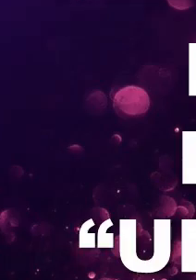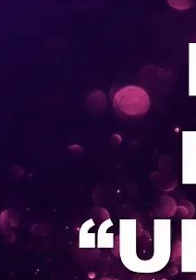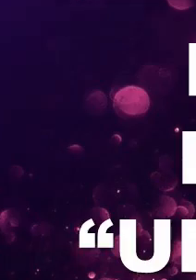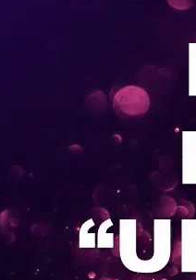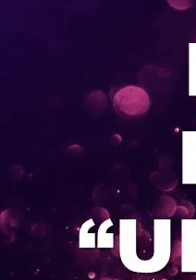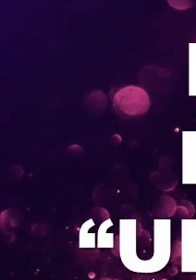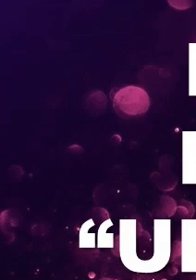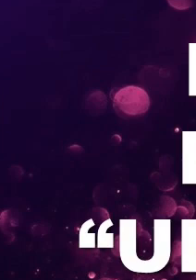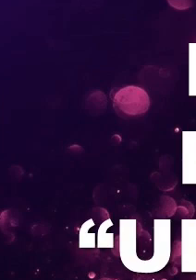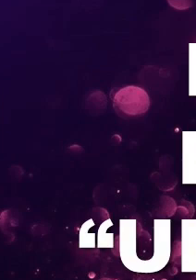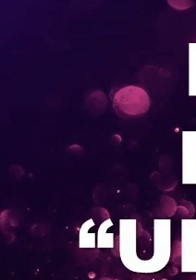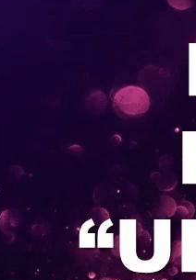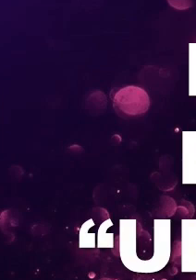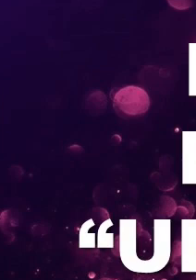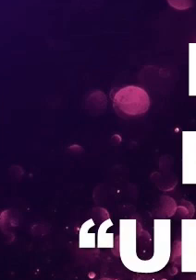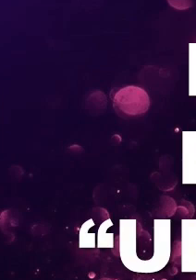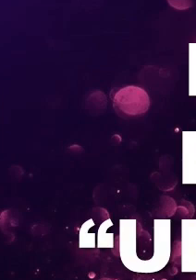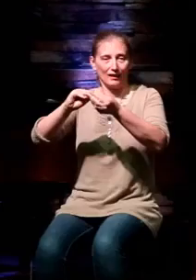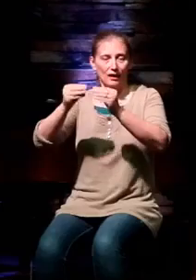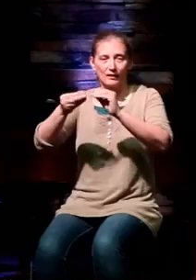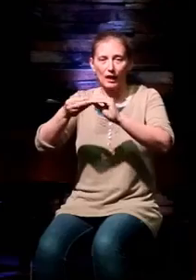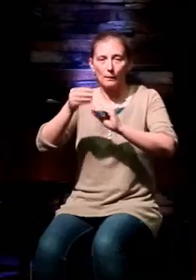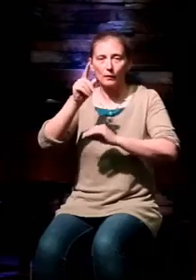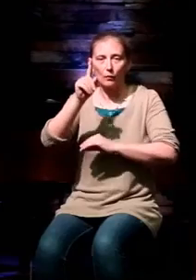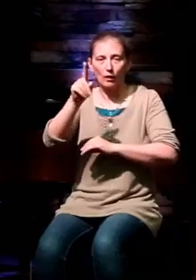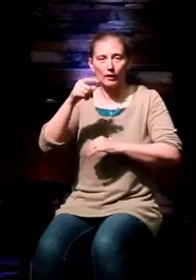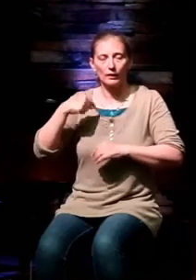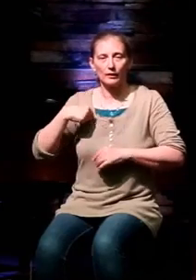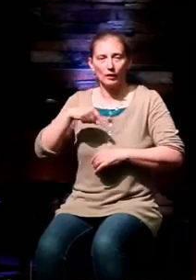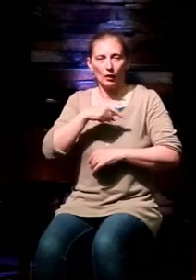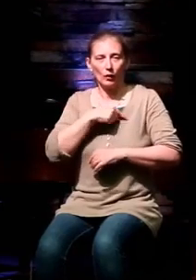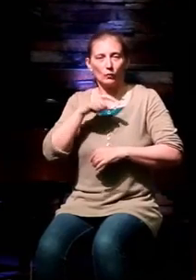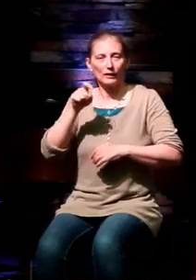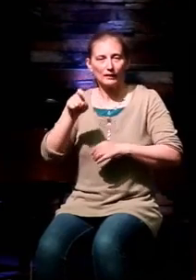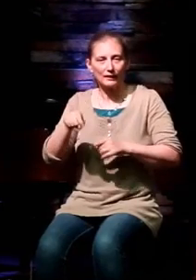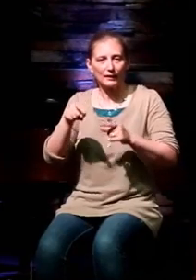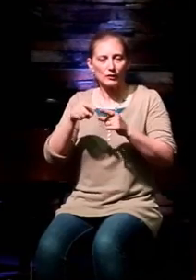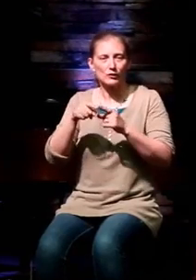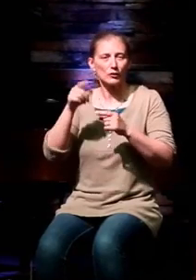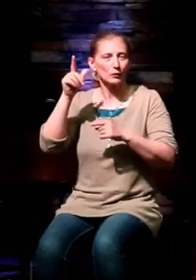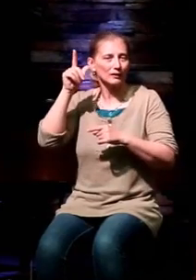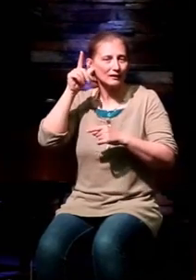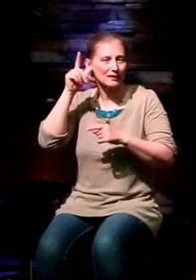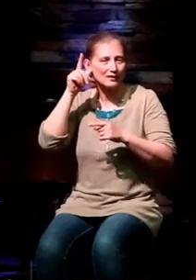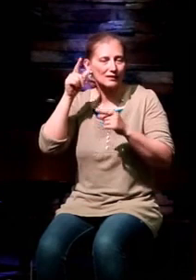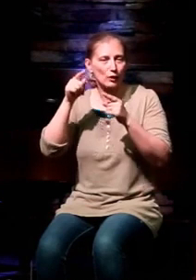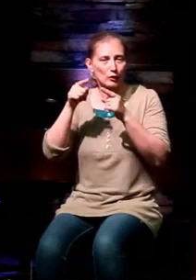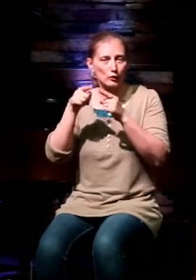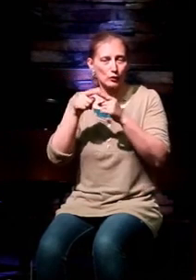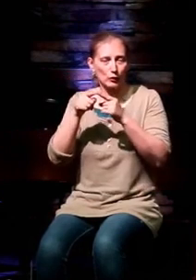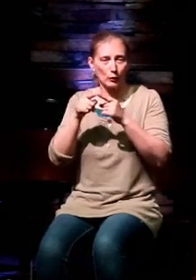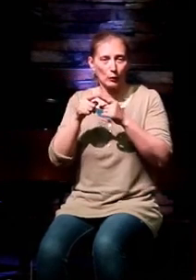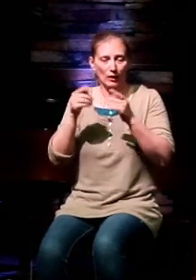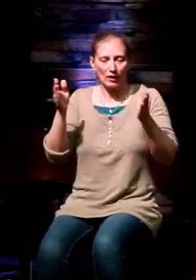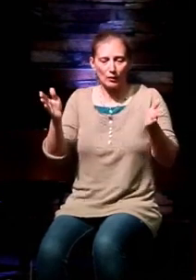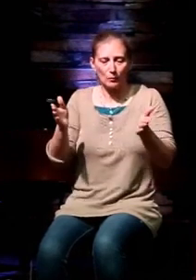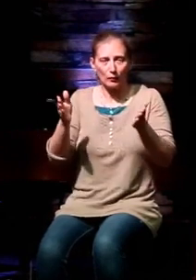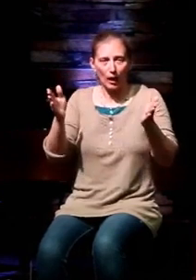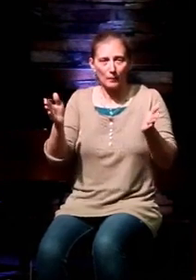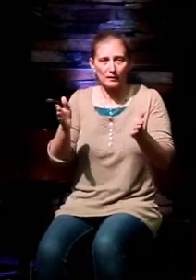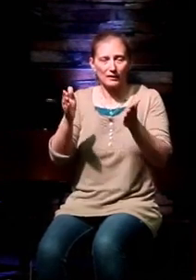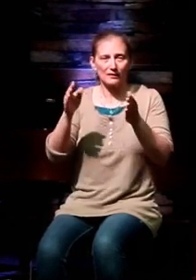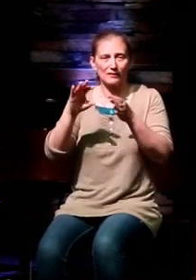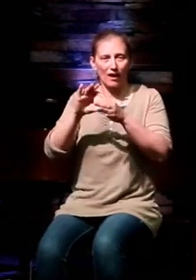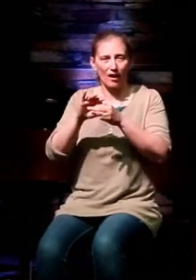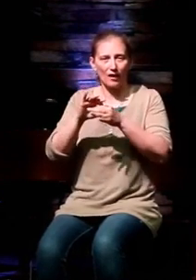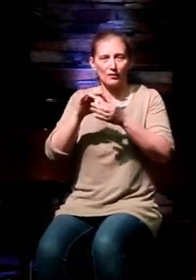promptings or the unctions of the Holy Spirit. I talked about this last week, but many times the Holy Spirit comes to us. He speaks to us through